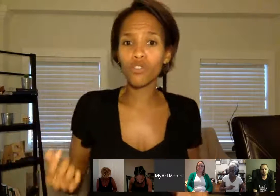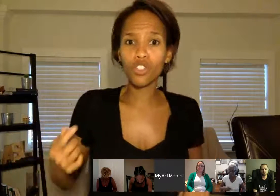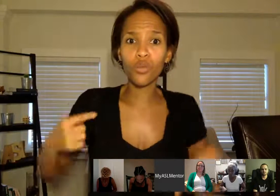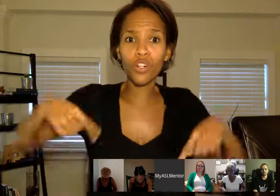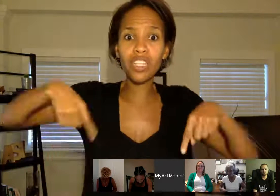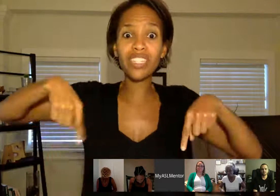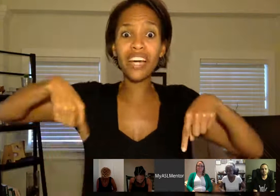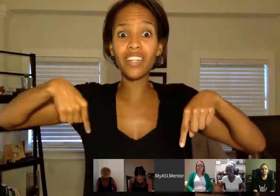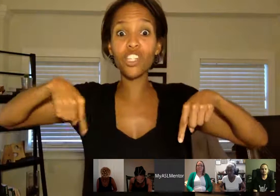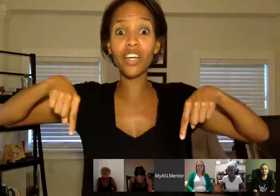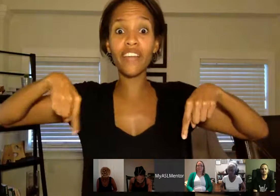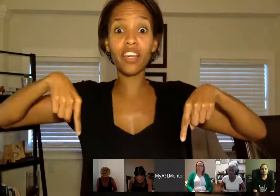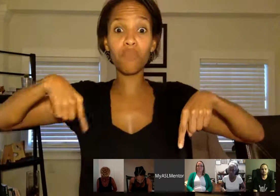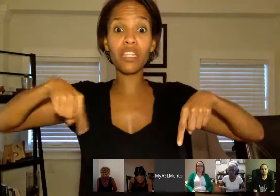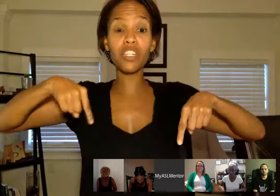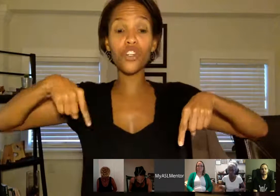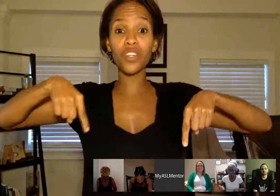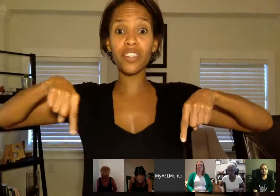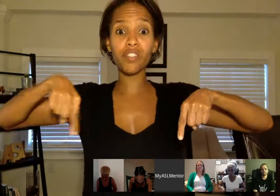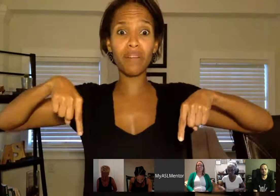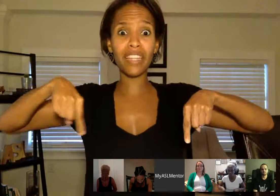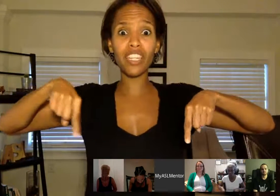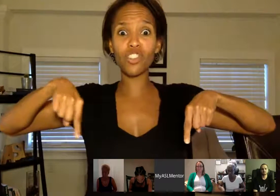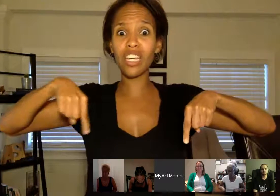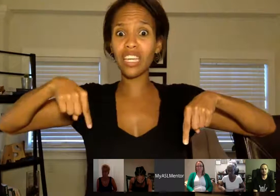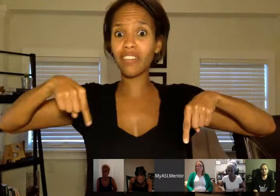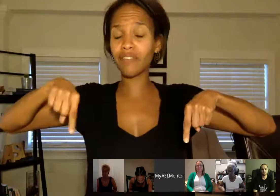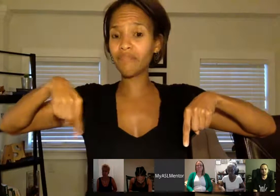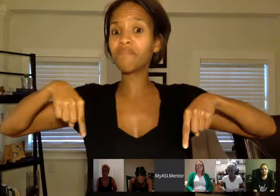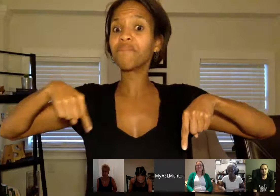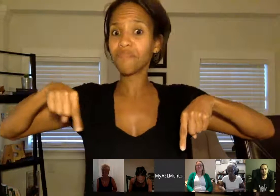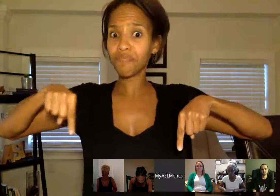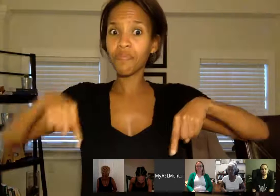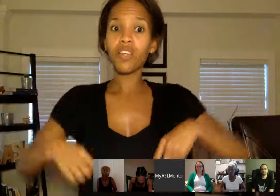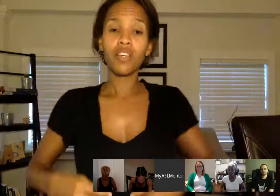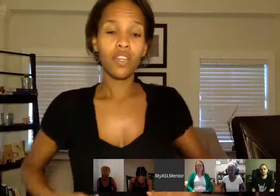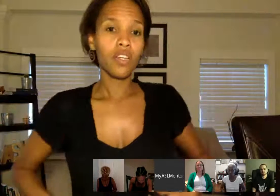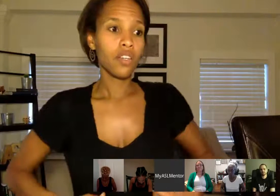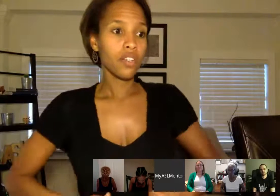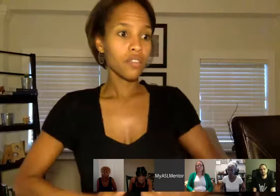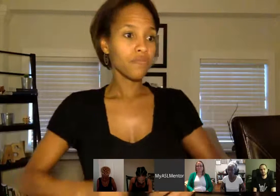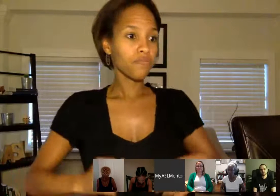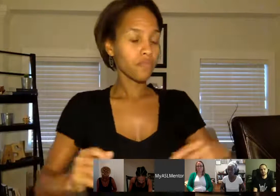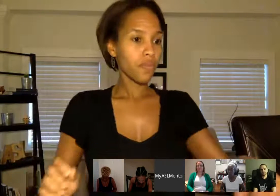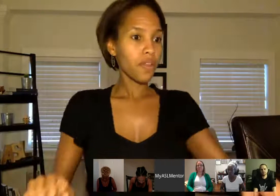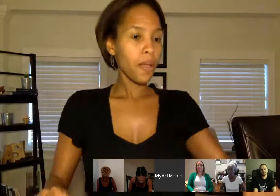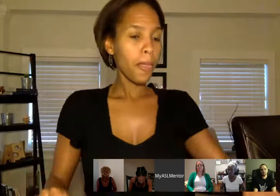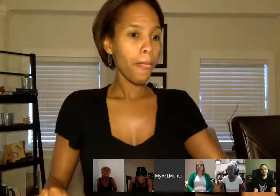All of those could work. This sign is another sign that can mean nervous, my legs shaken.